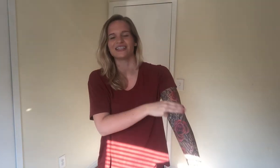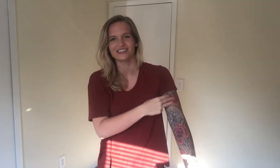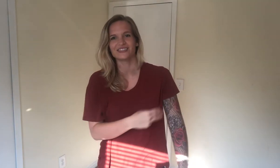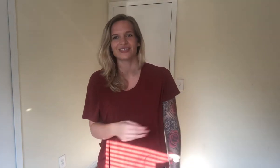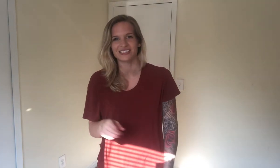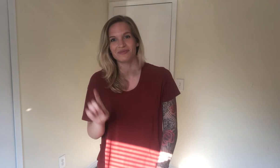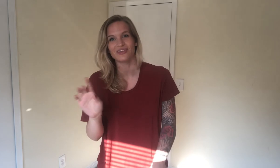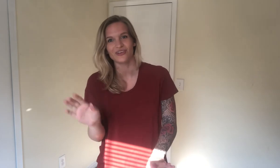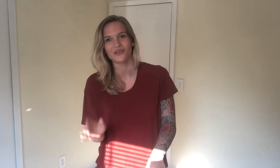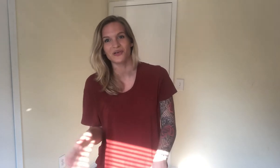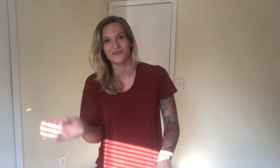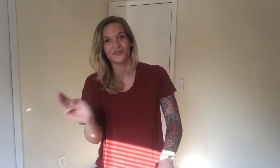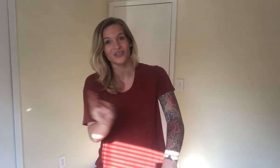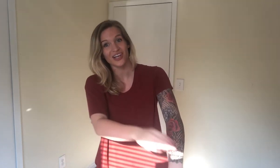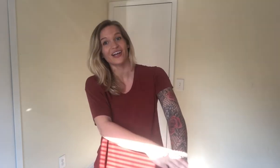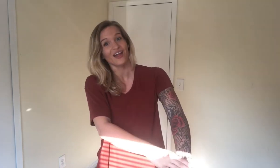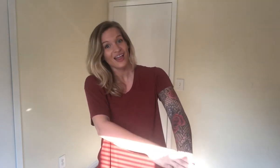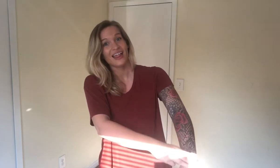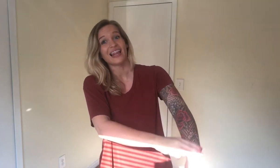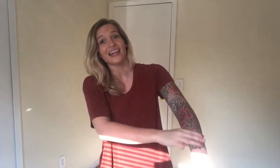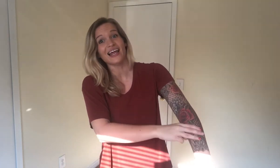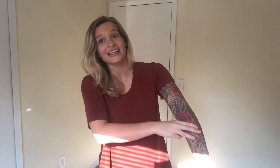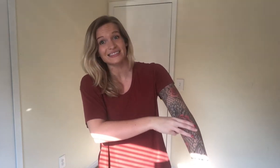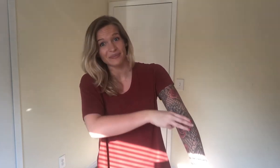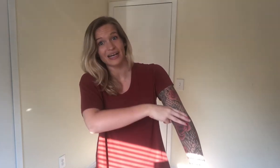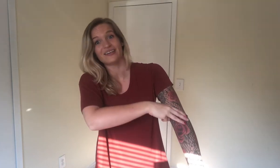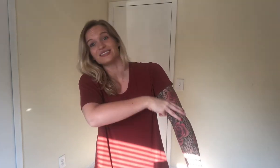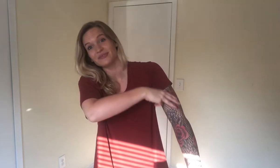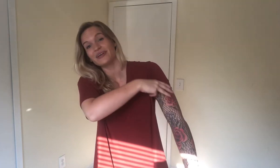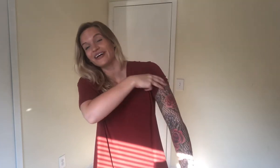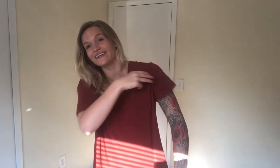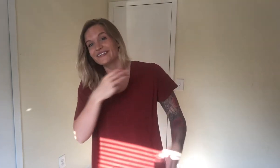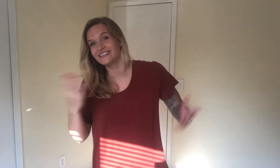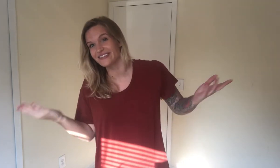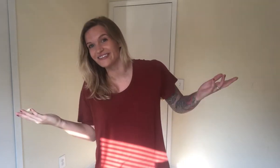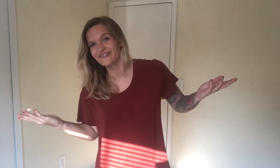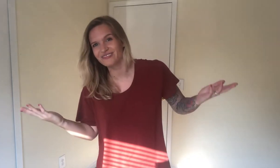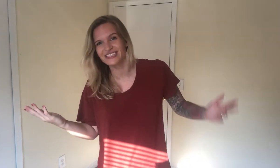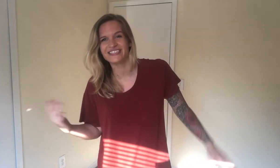because she wants to be the only one for like lots of miles and miles, you know what I'm saying?